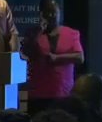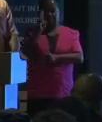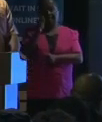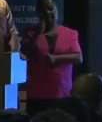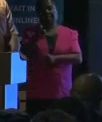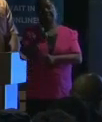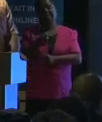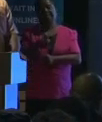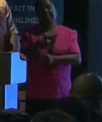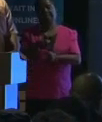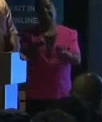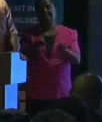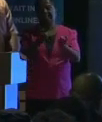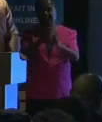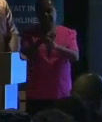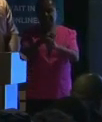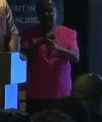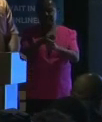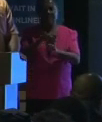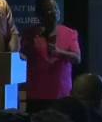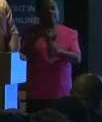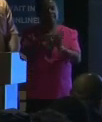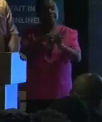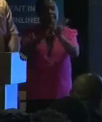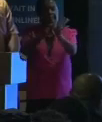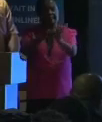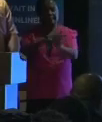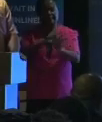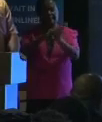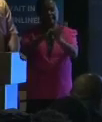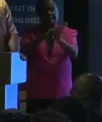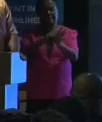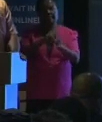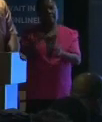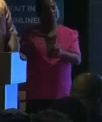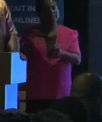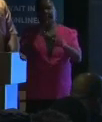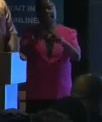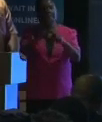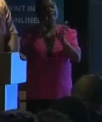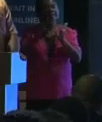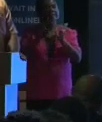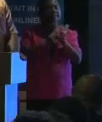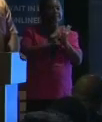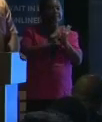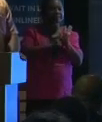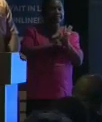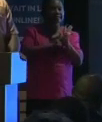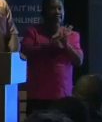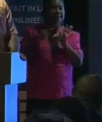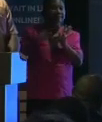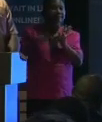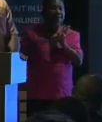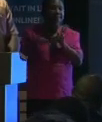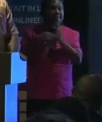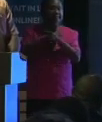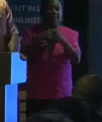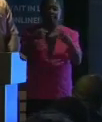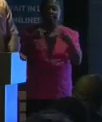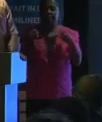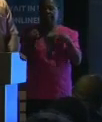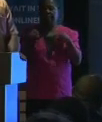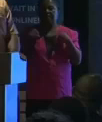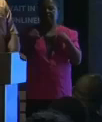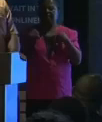lodgement and it's not a fortnightly because we don't get dependents